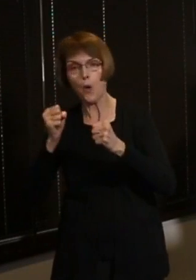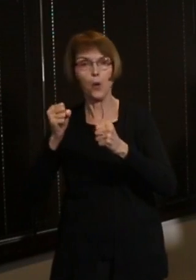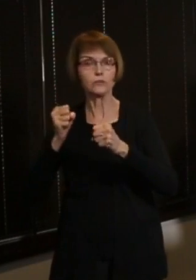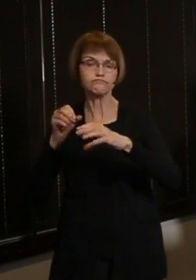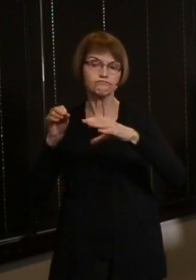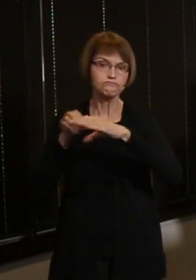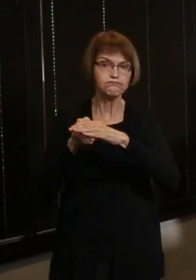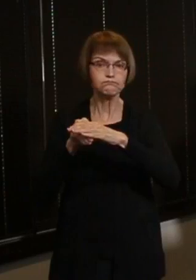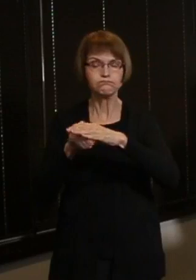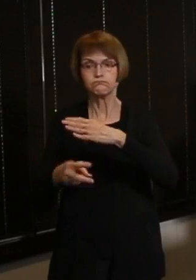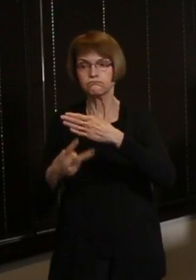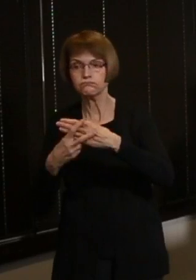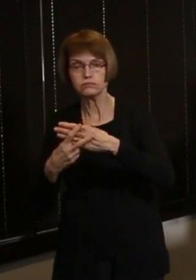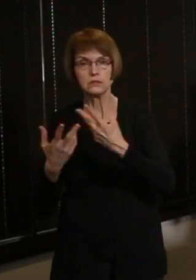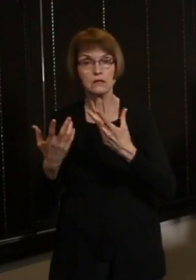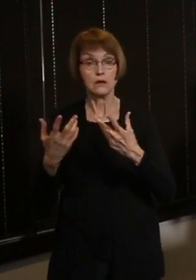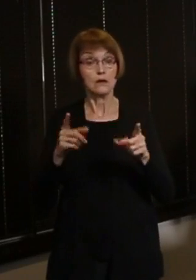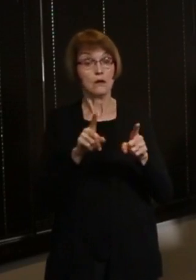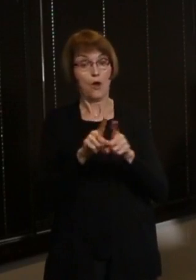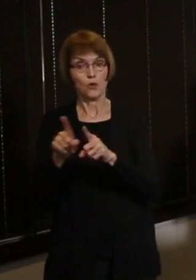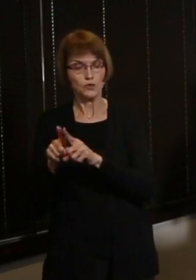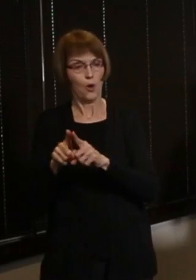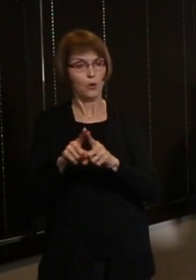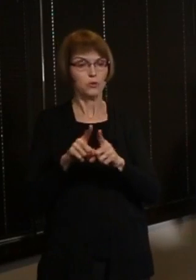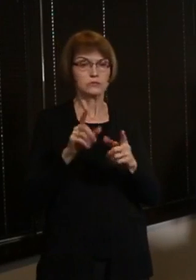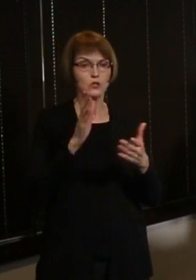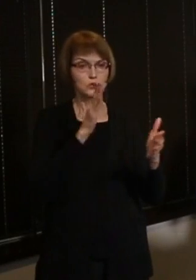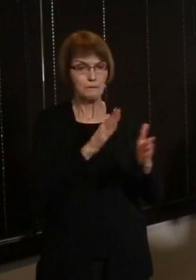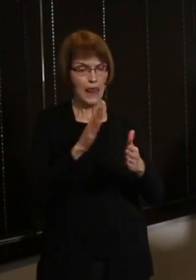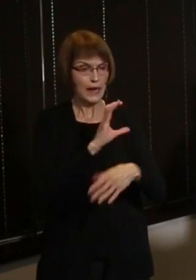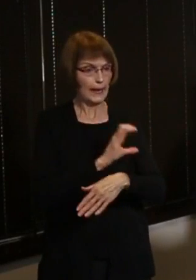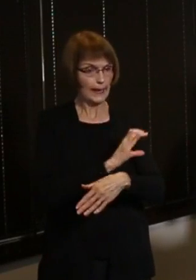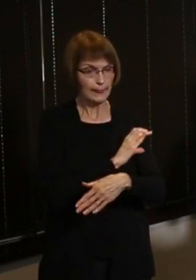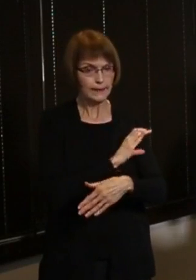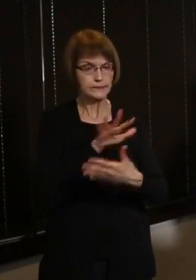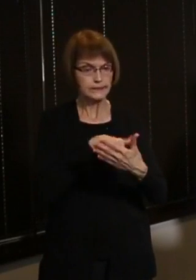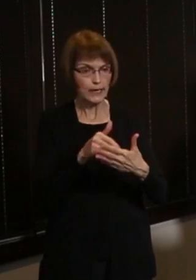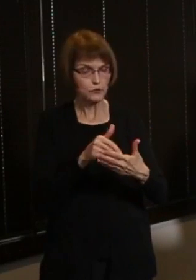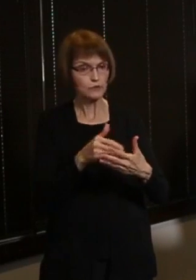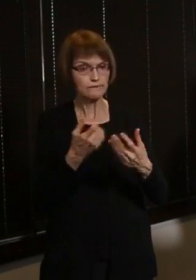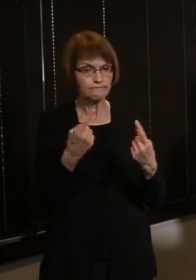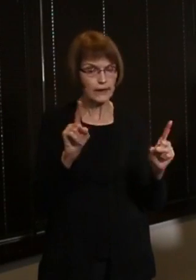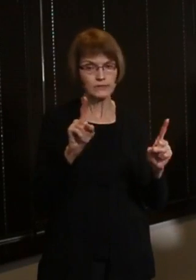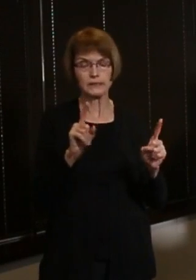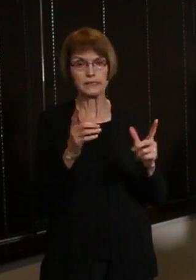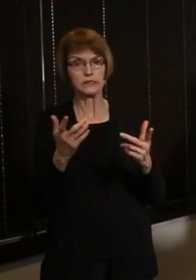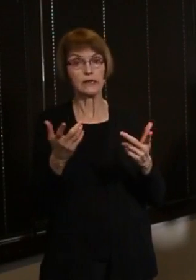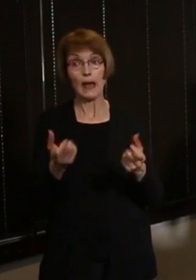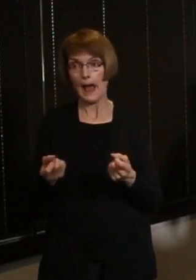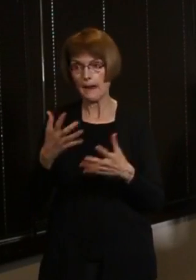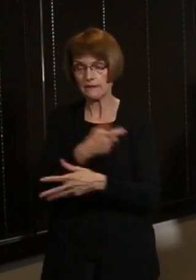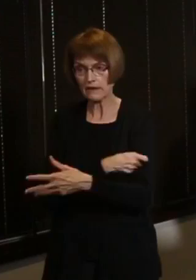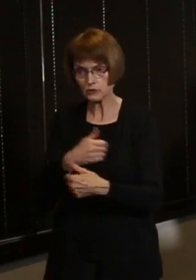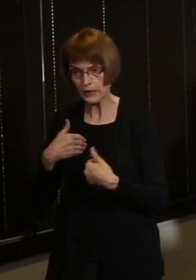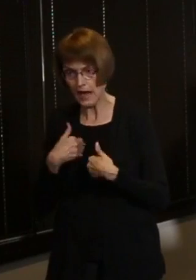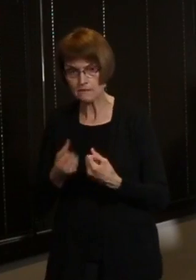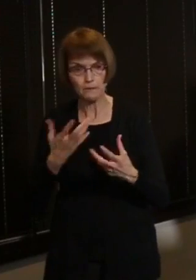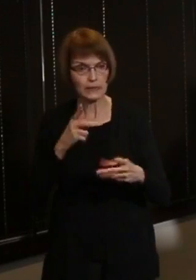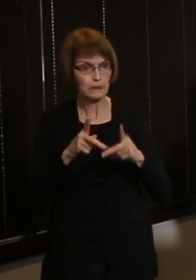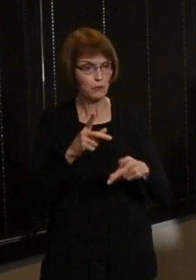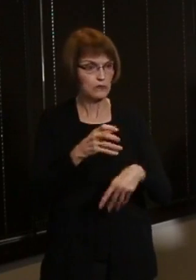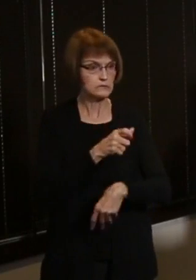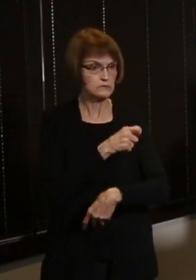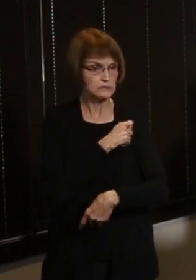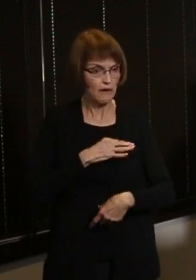our clinics effectively, so how much vaccine we need to thaw, draw up, how many people do we need to have on staff, all of